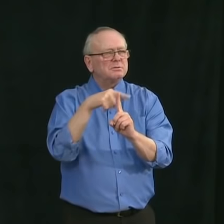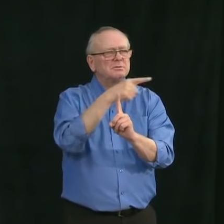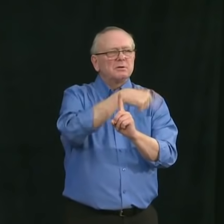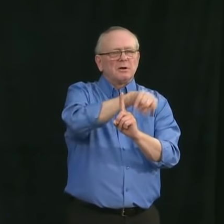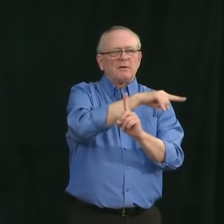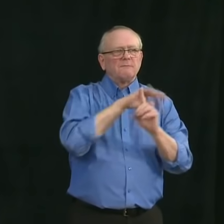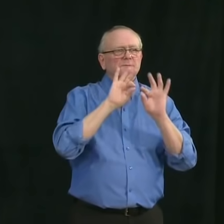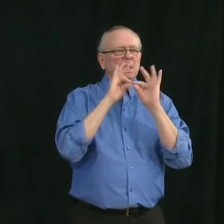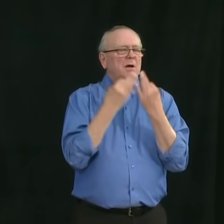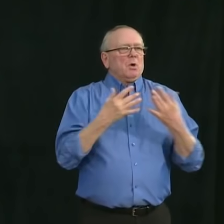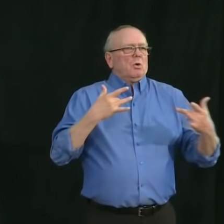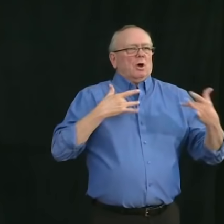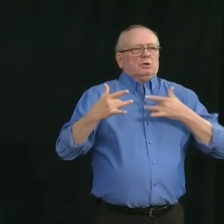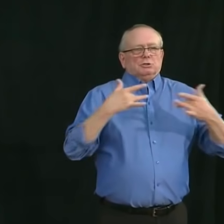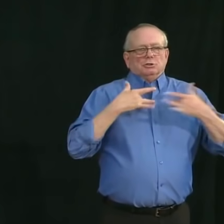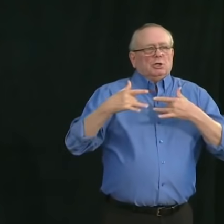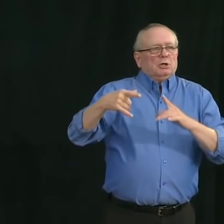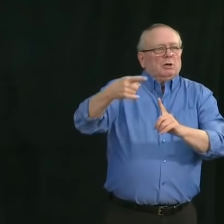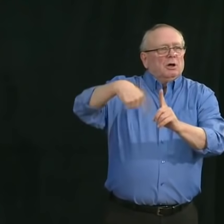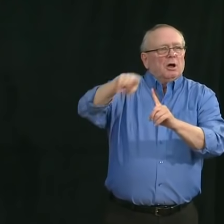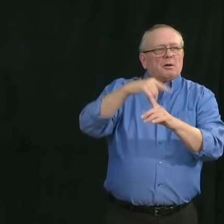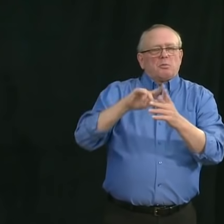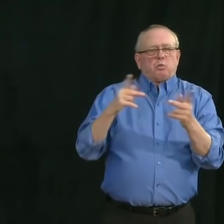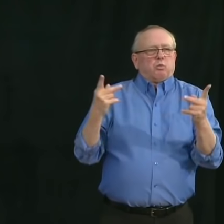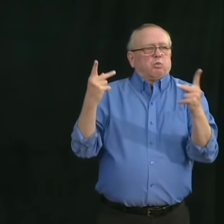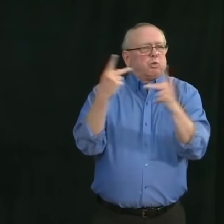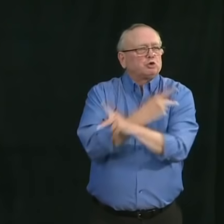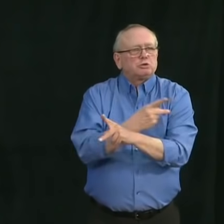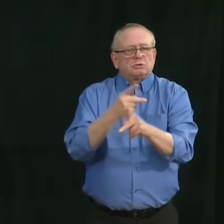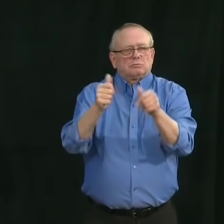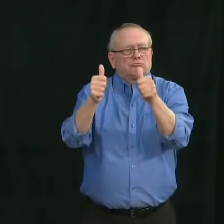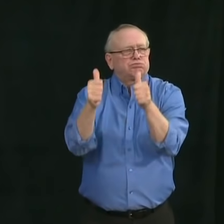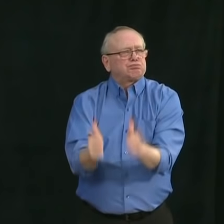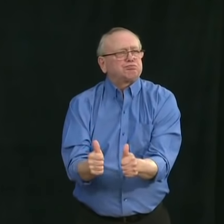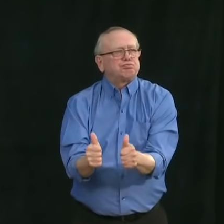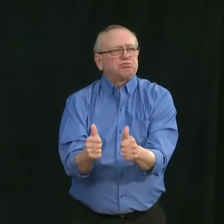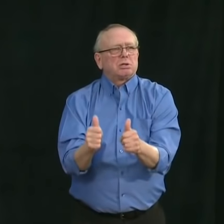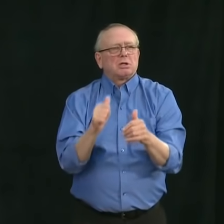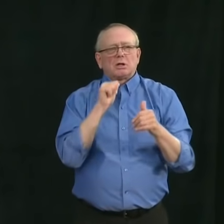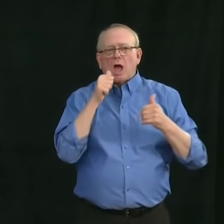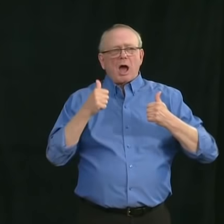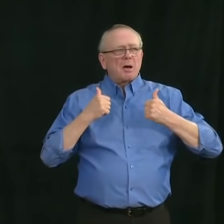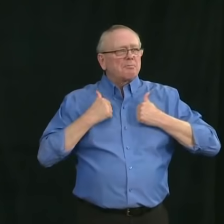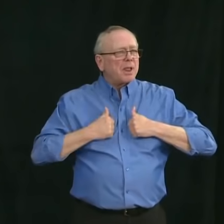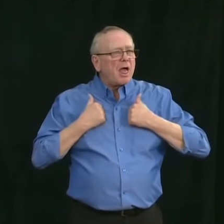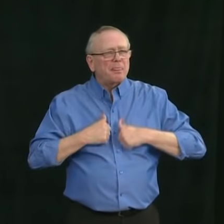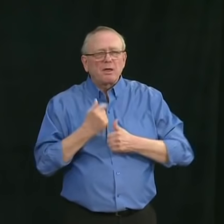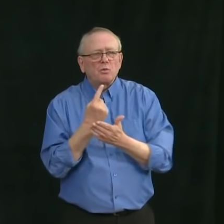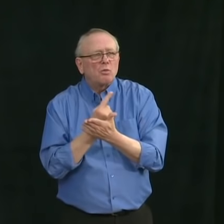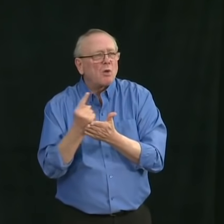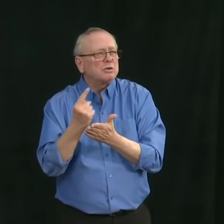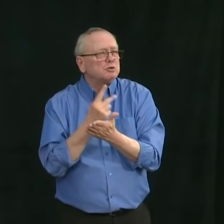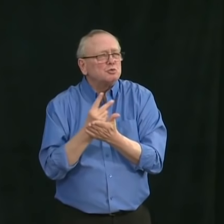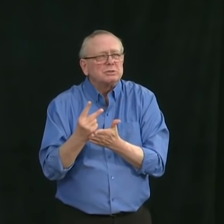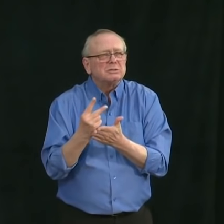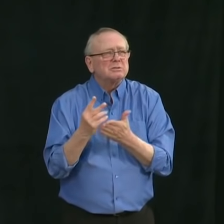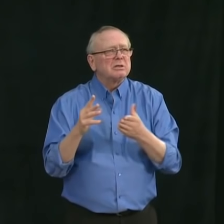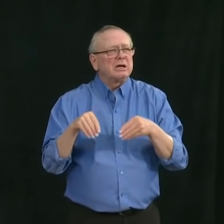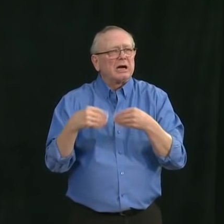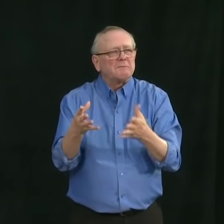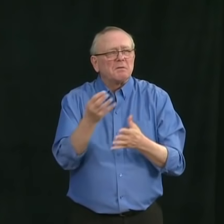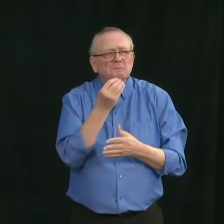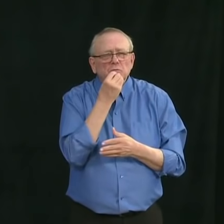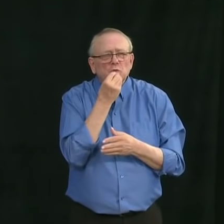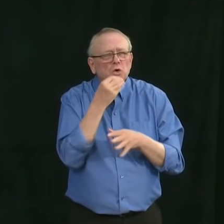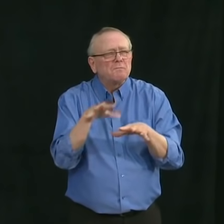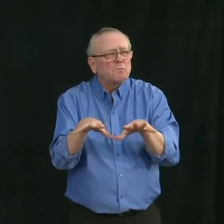including residents not being bathed in weeks, residents being served frozen food, staff quitting en masse, and nurses being brought in from BC to